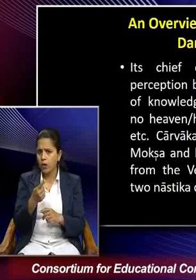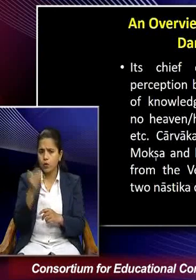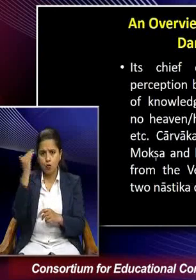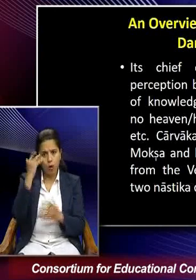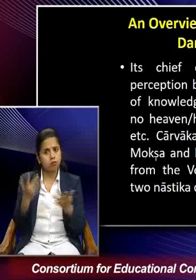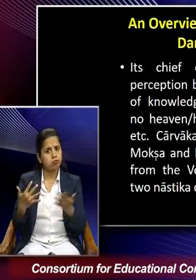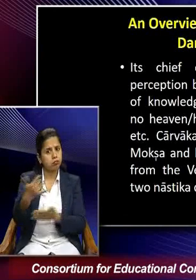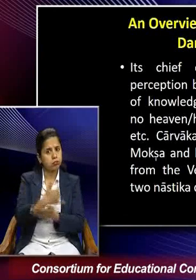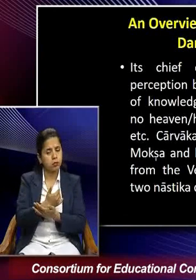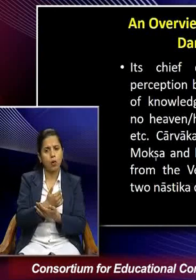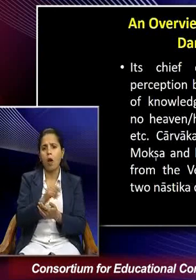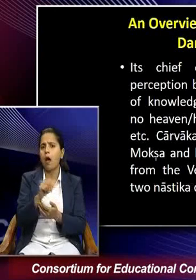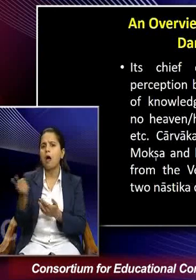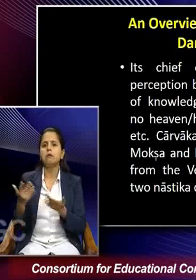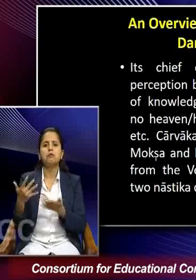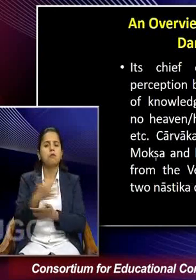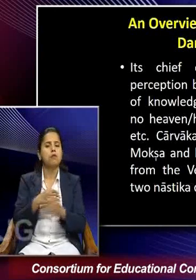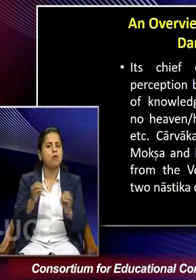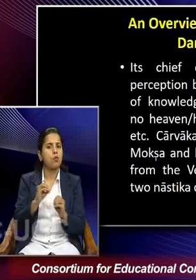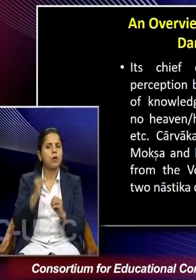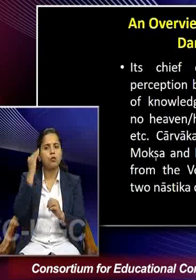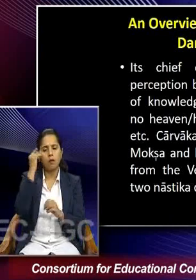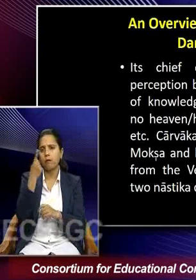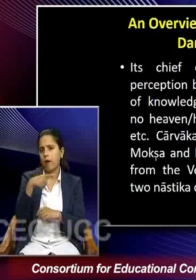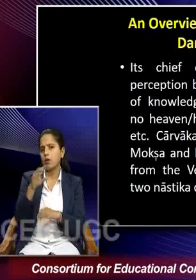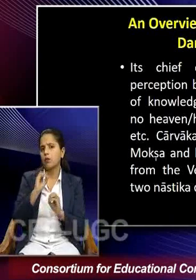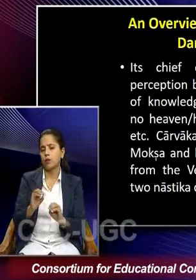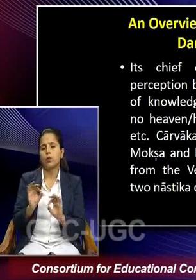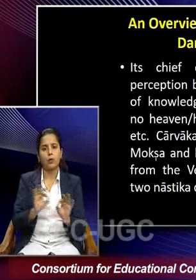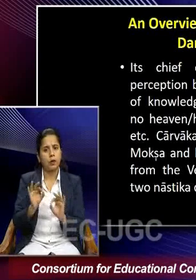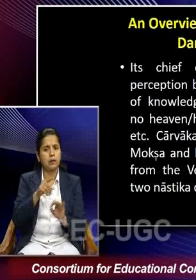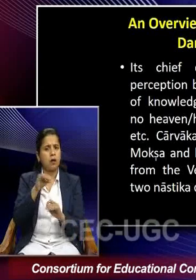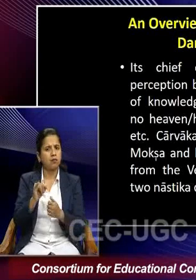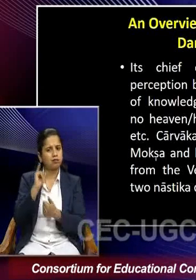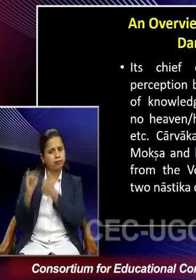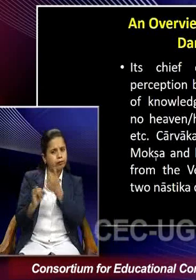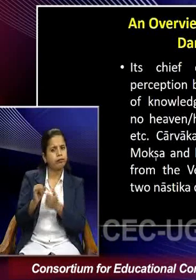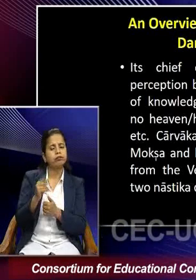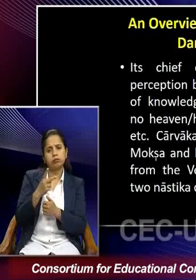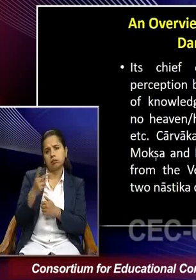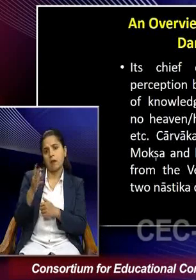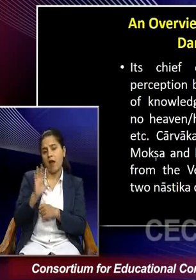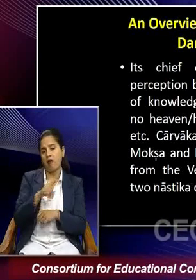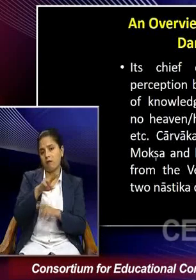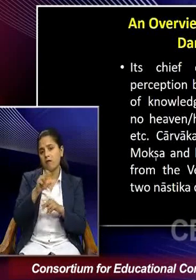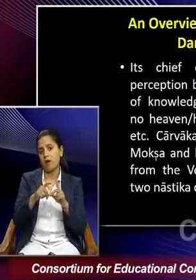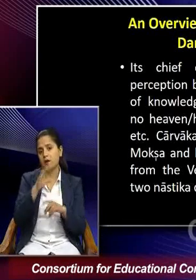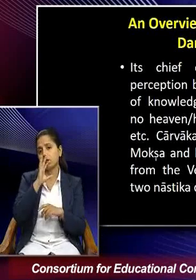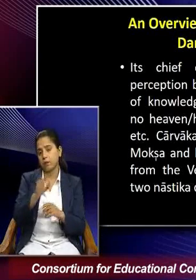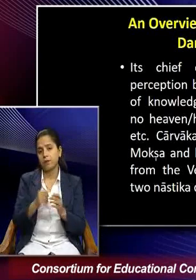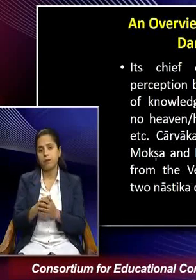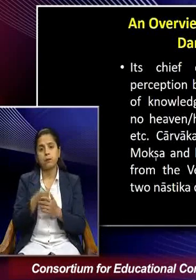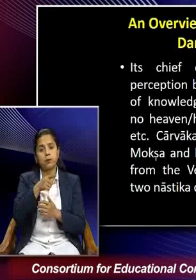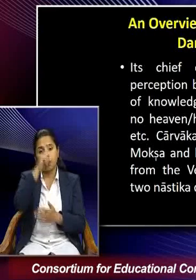knowledge, no other source of knowledge can be valid, and they have criticized that in fact. And since